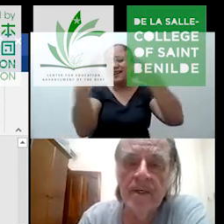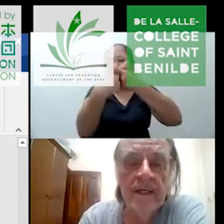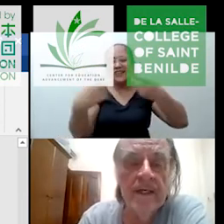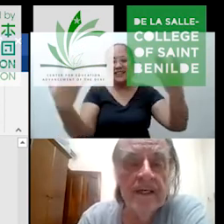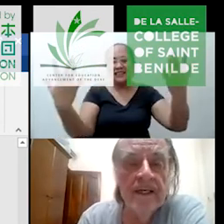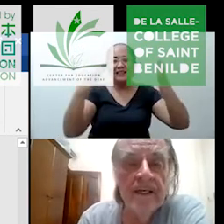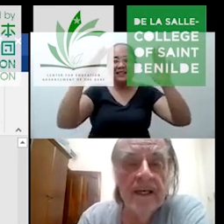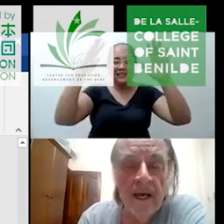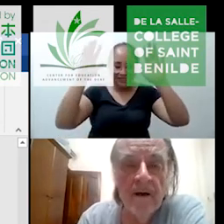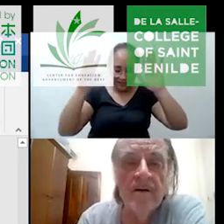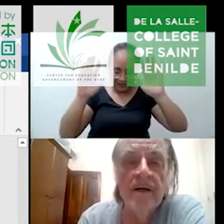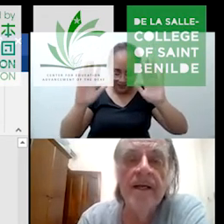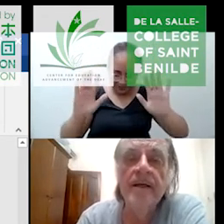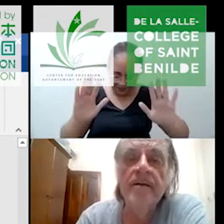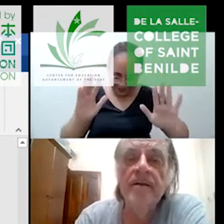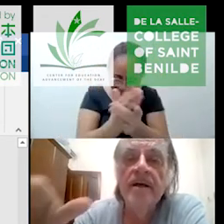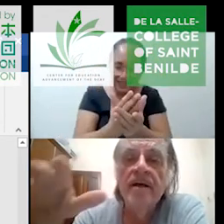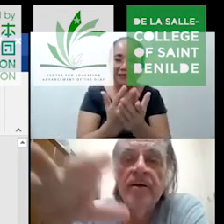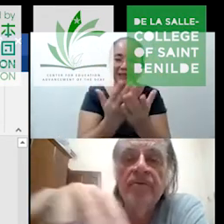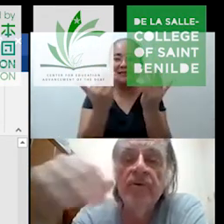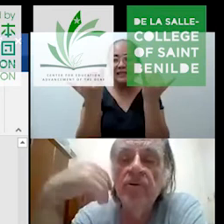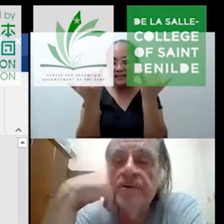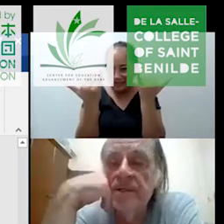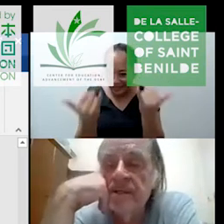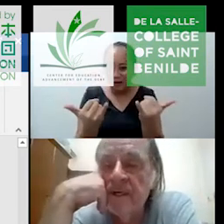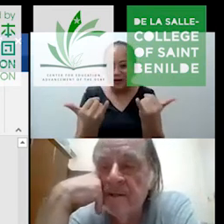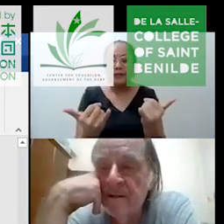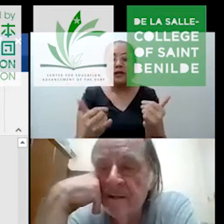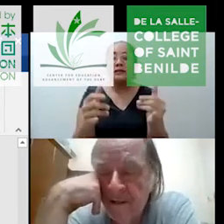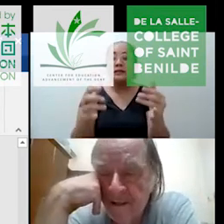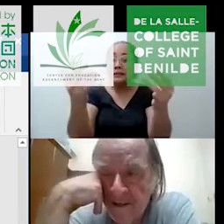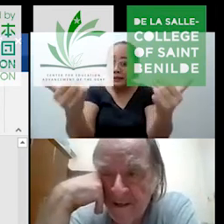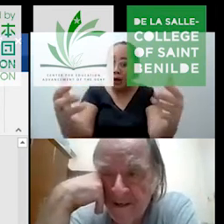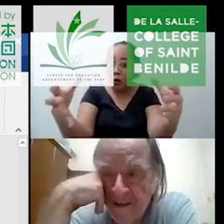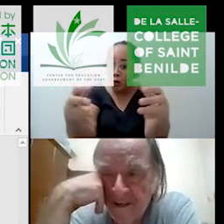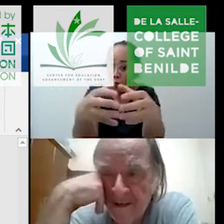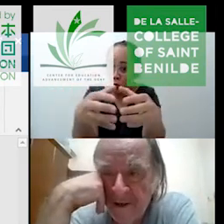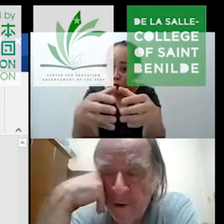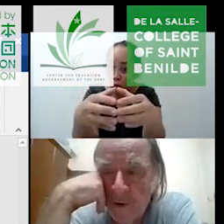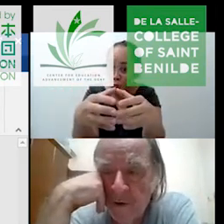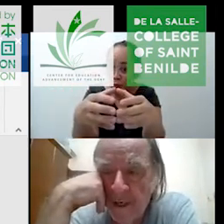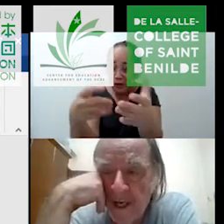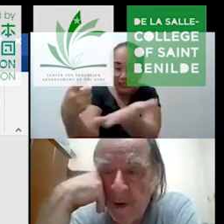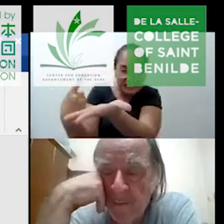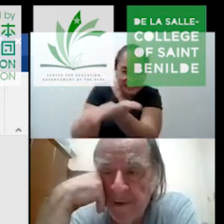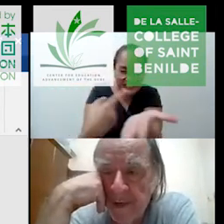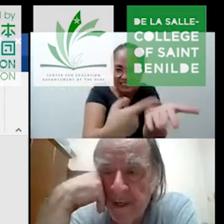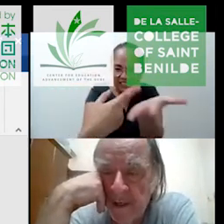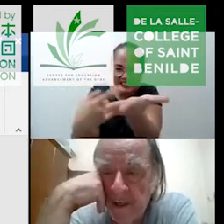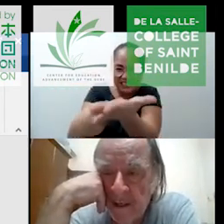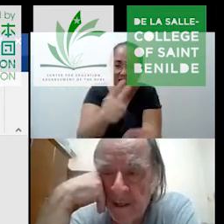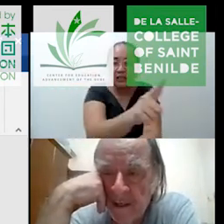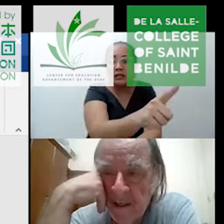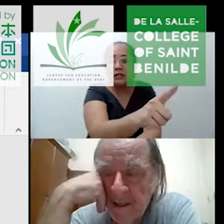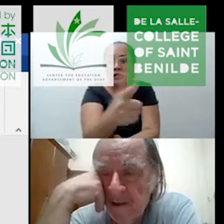stop now and let the three groups discuss the order and come up with